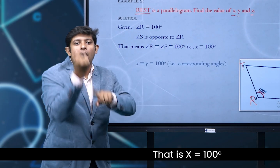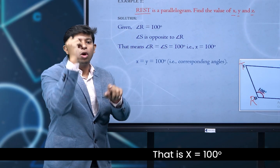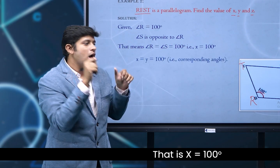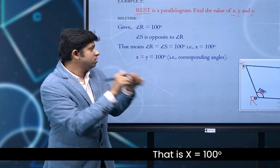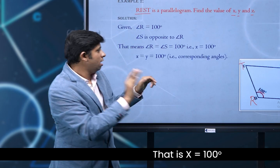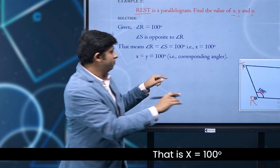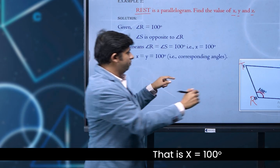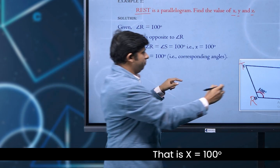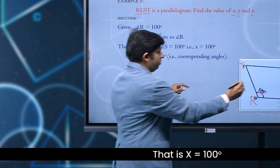degrees.